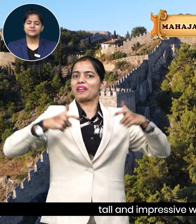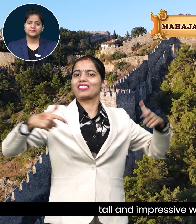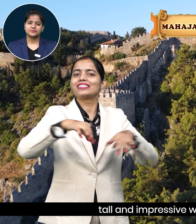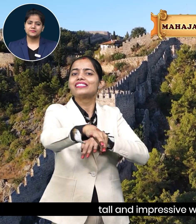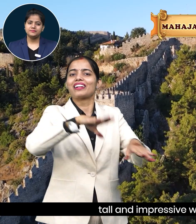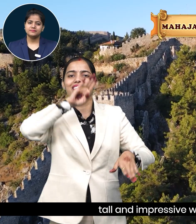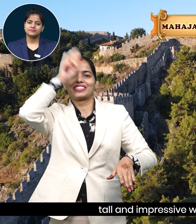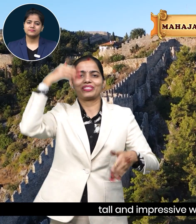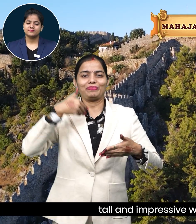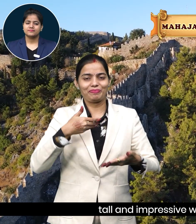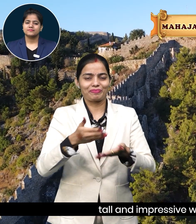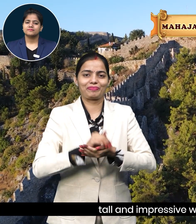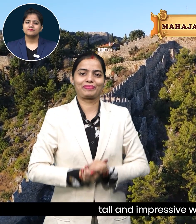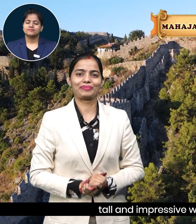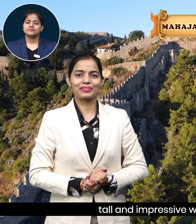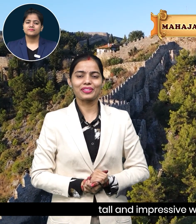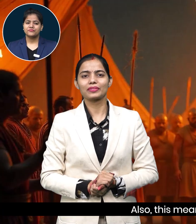cities.